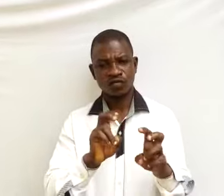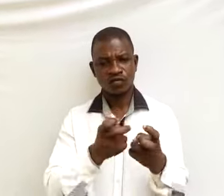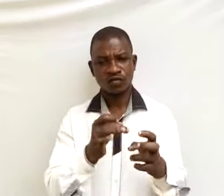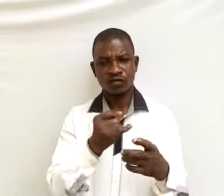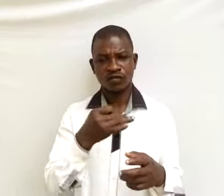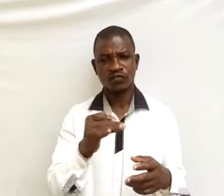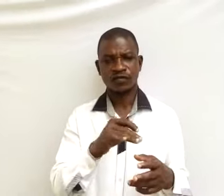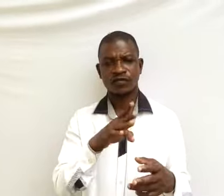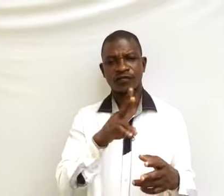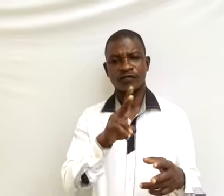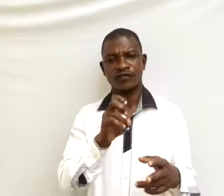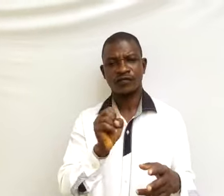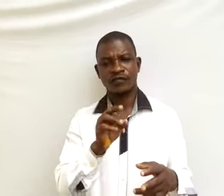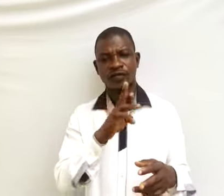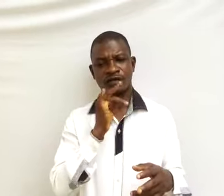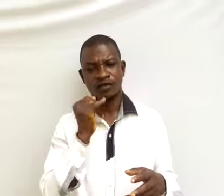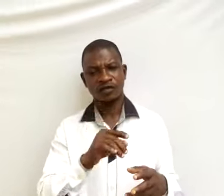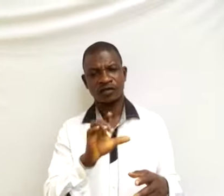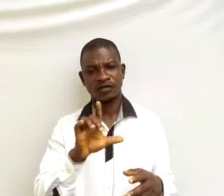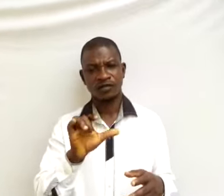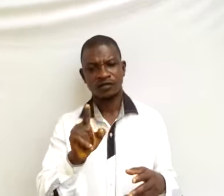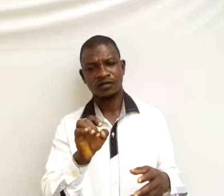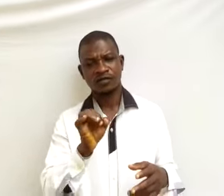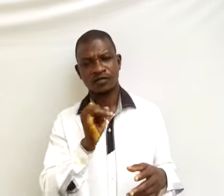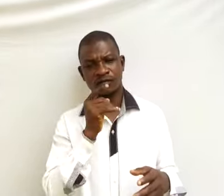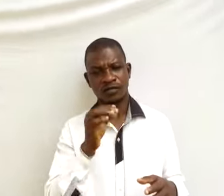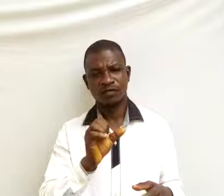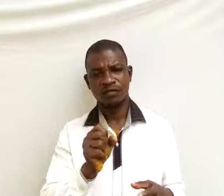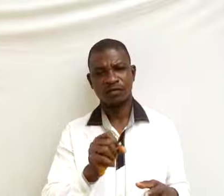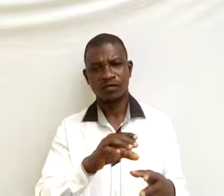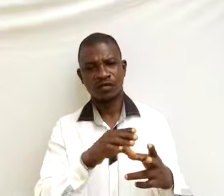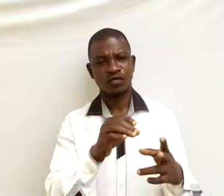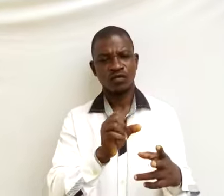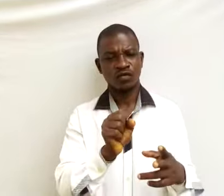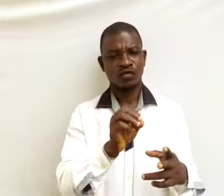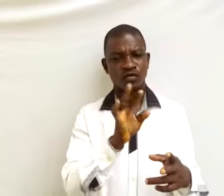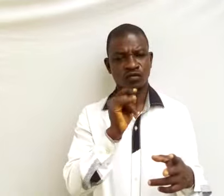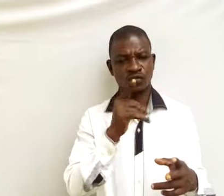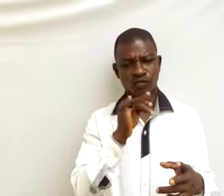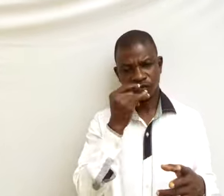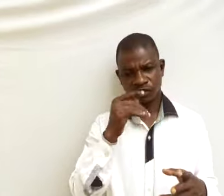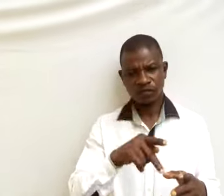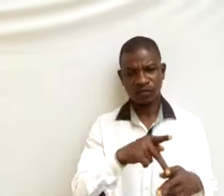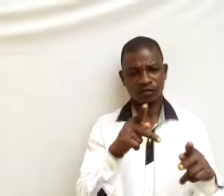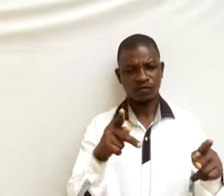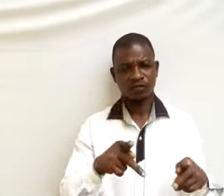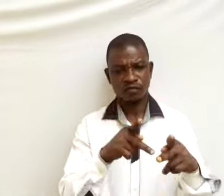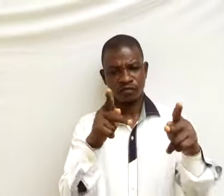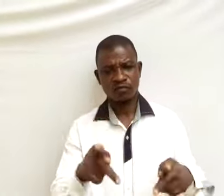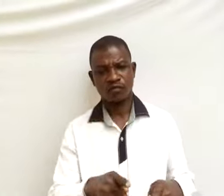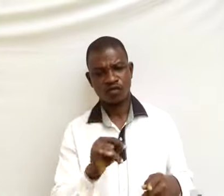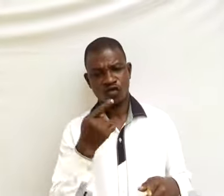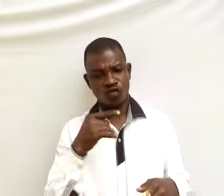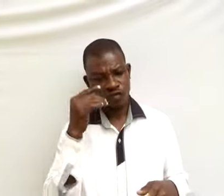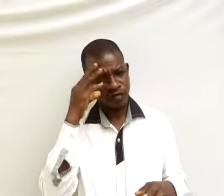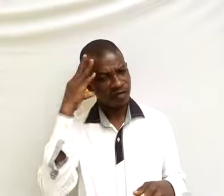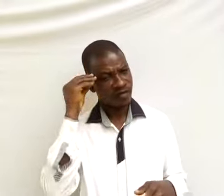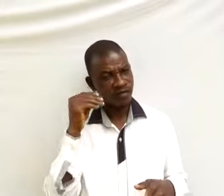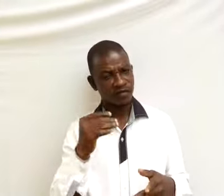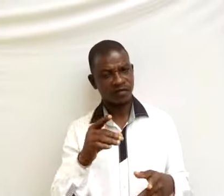this indicates that the clause assumes a subject position. For instance, what we experience daily are the